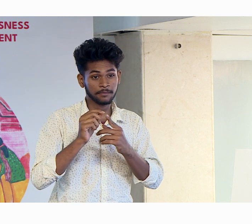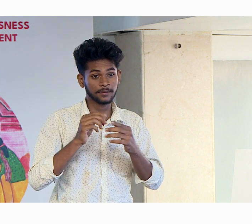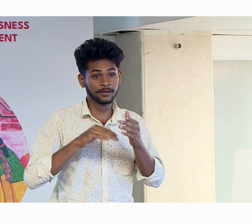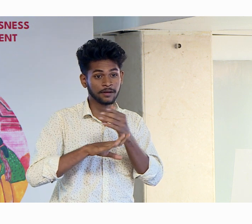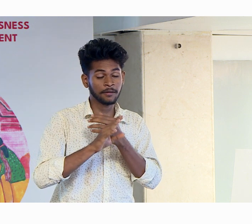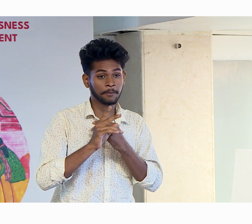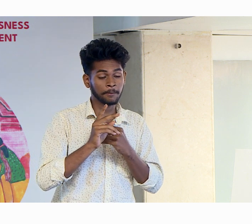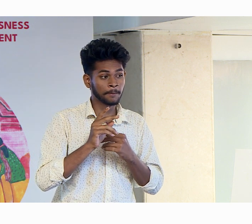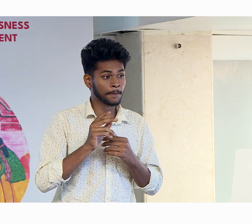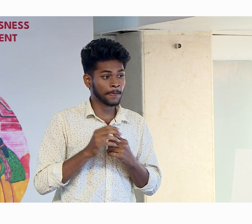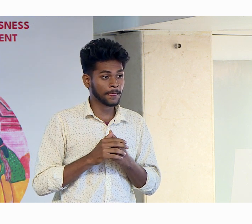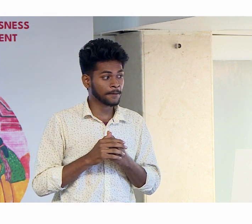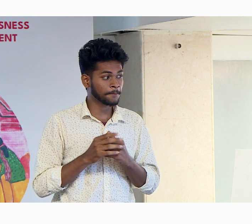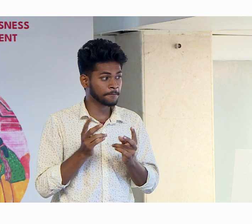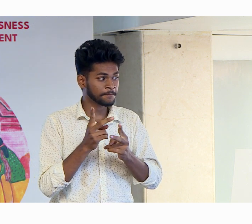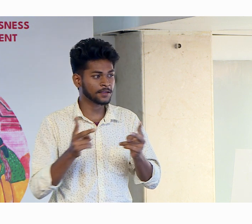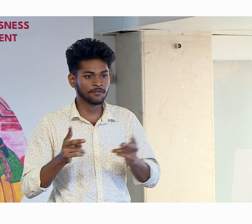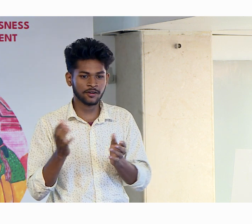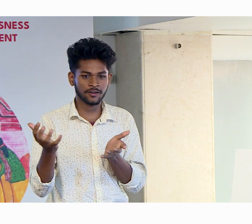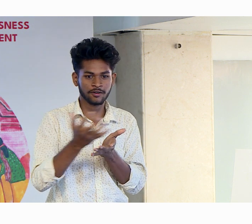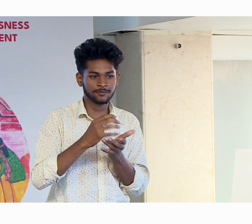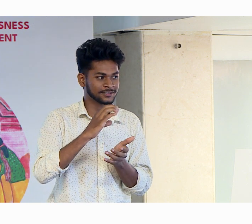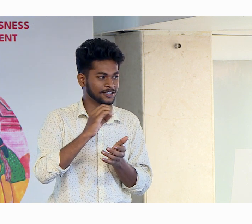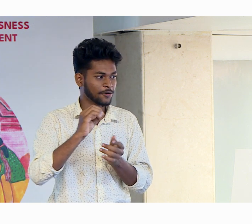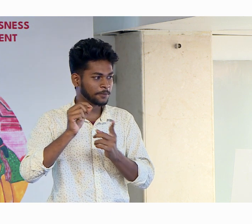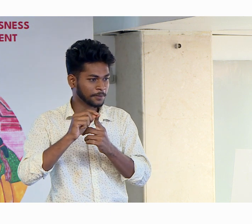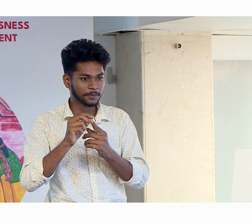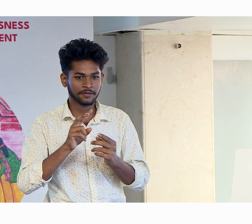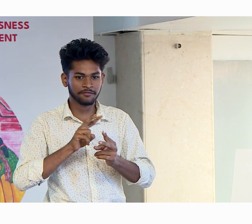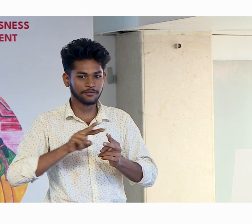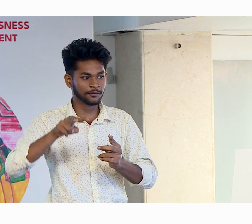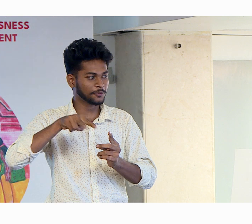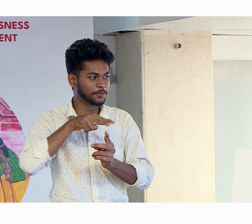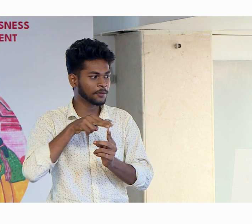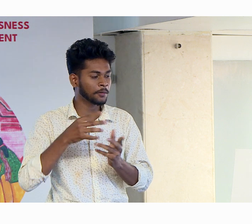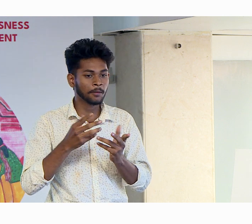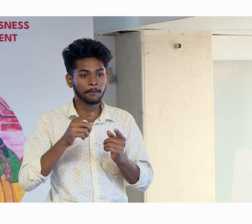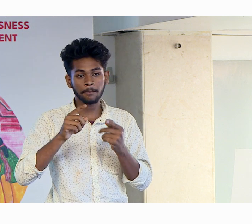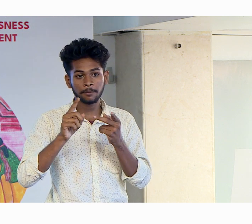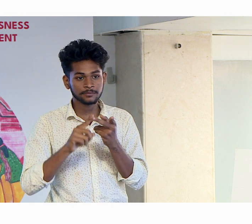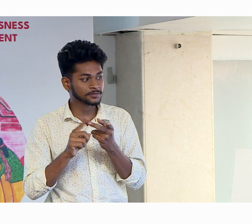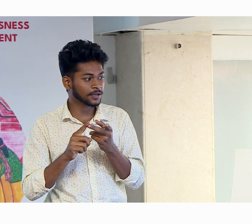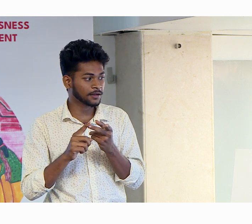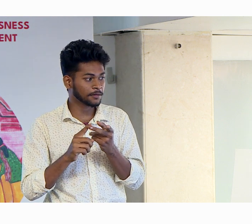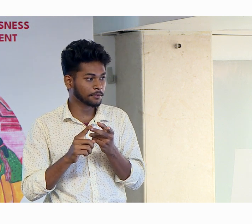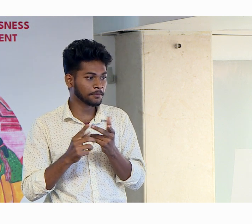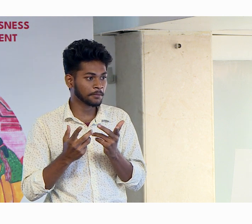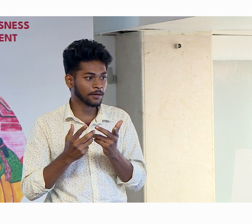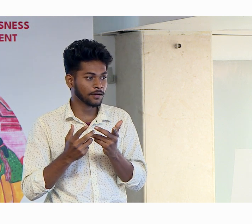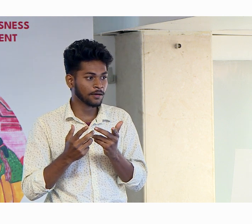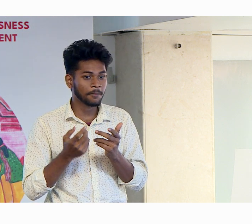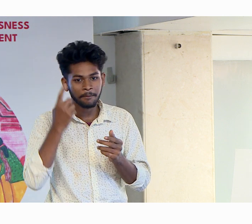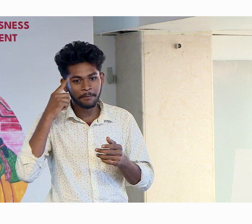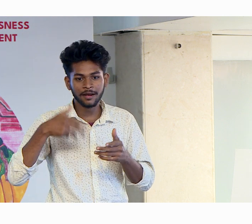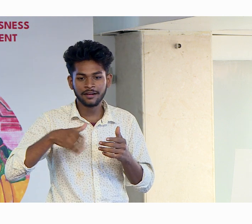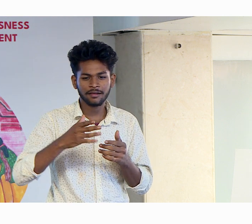your institution, which may differ from one up the road, and you have your own mind line. But the client who's walked in also has their